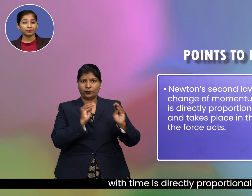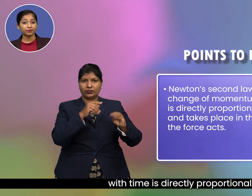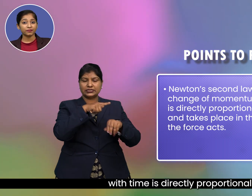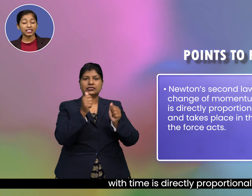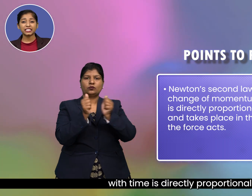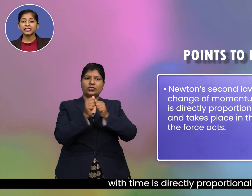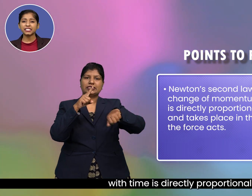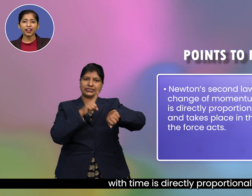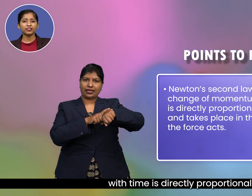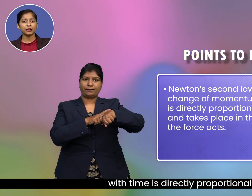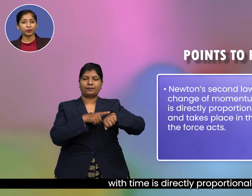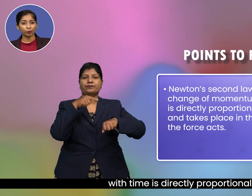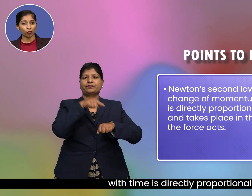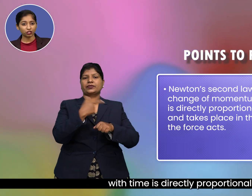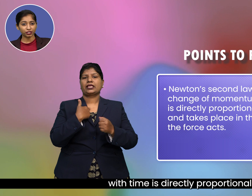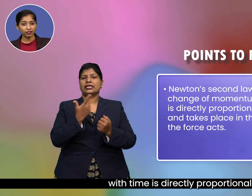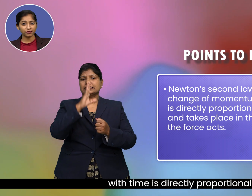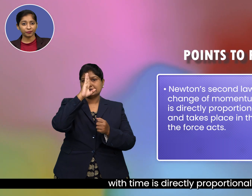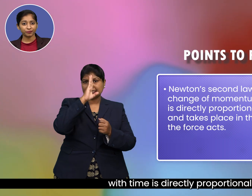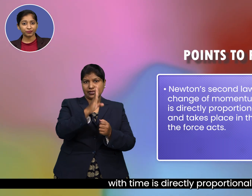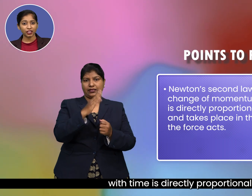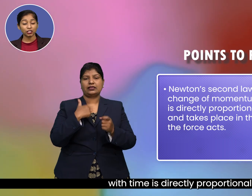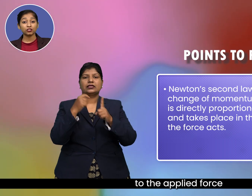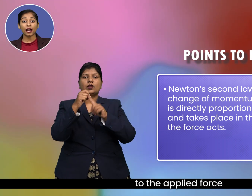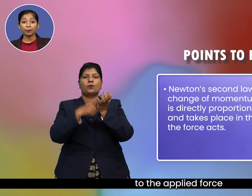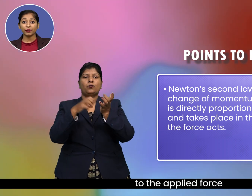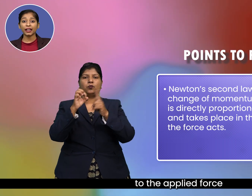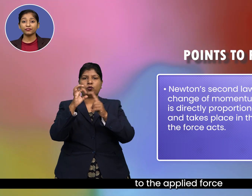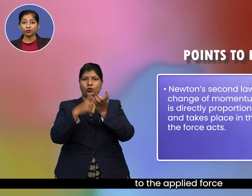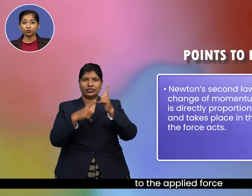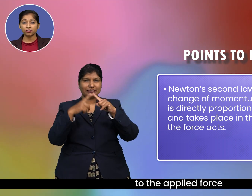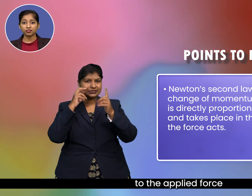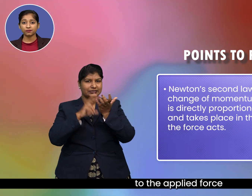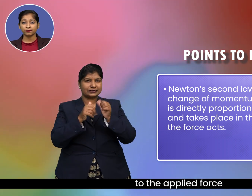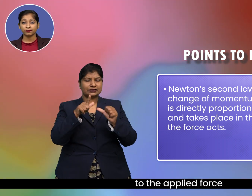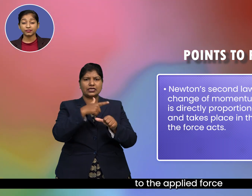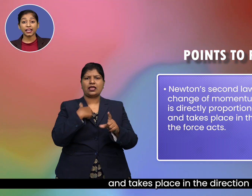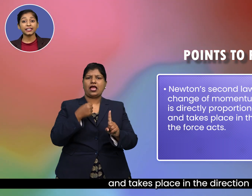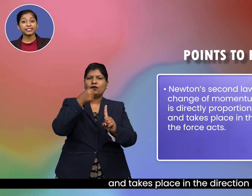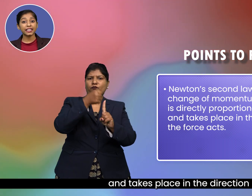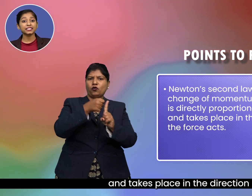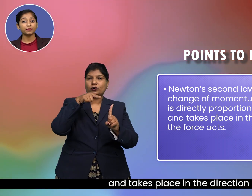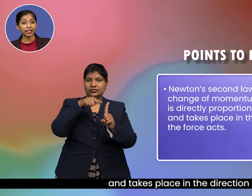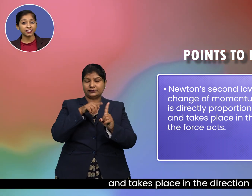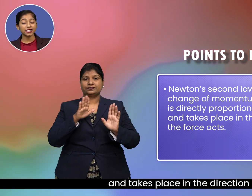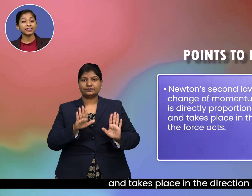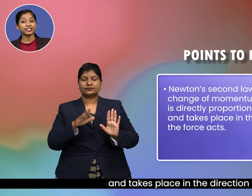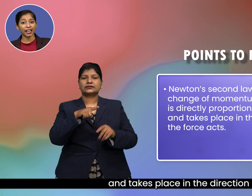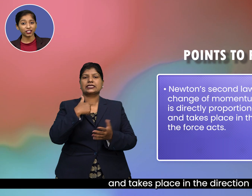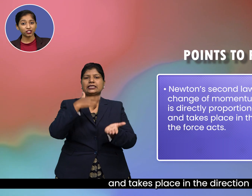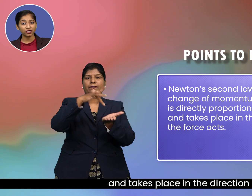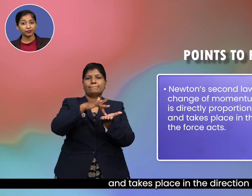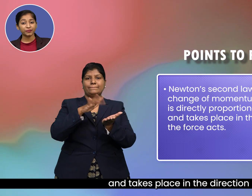time is directly proportional to the applied force and takes place in